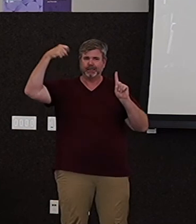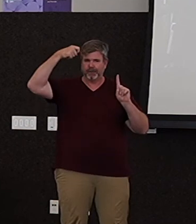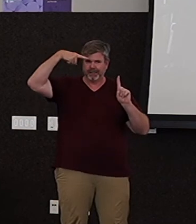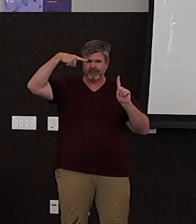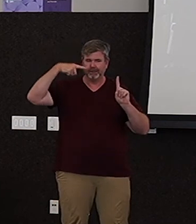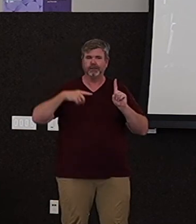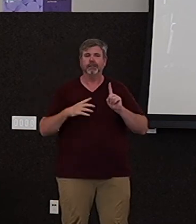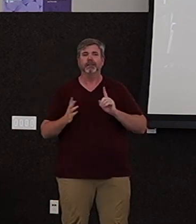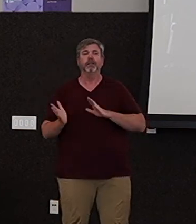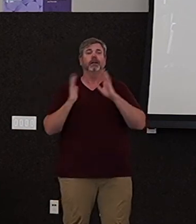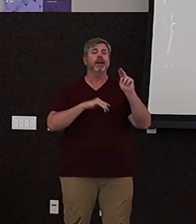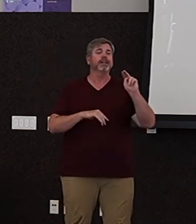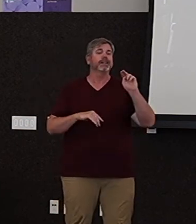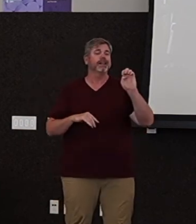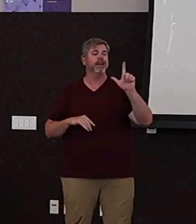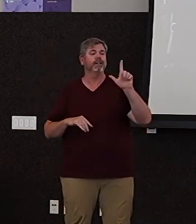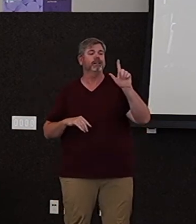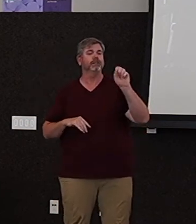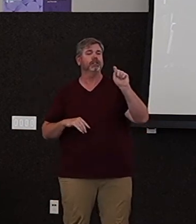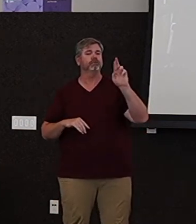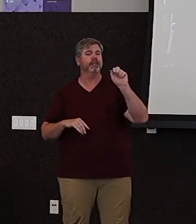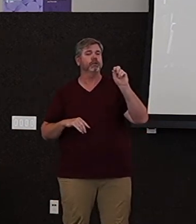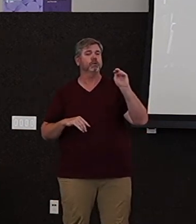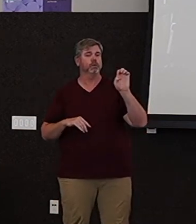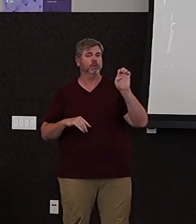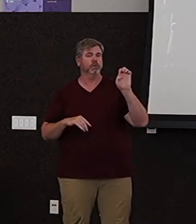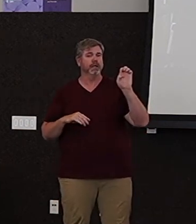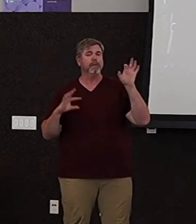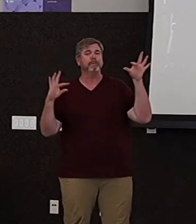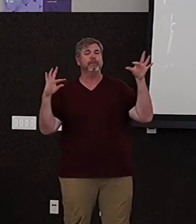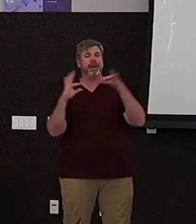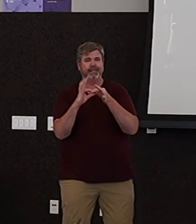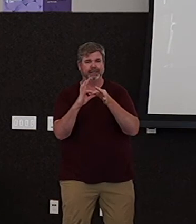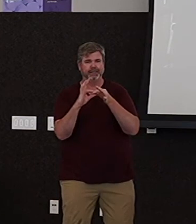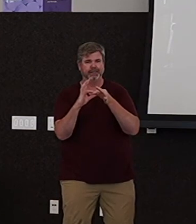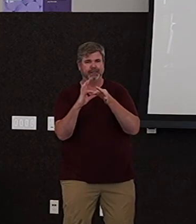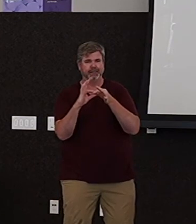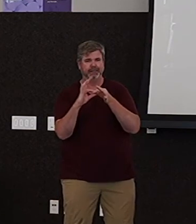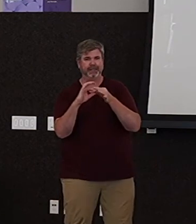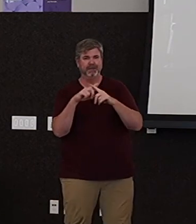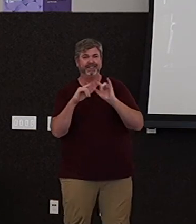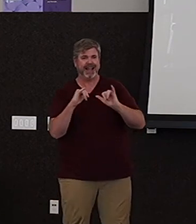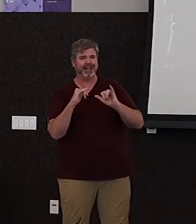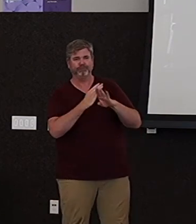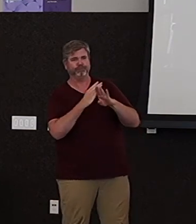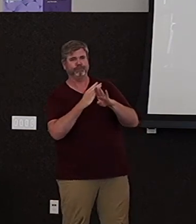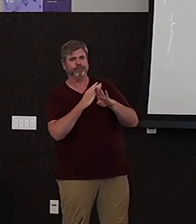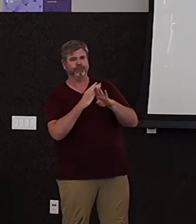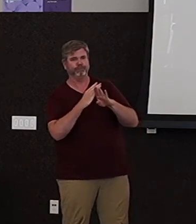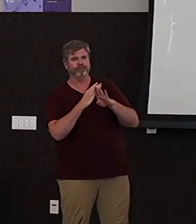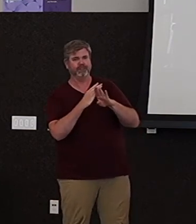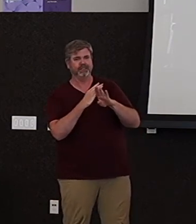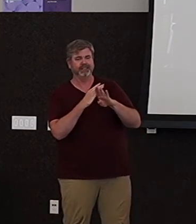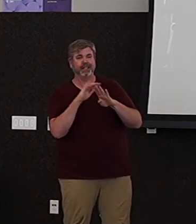receptor and just sits there, and nothing else can reach the opioid receptor. So if someone is taking naltrexone or taking the